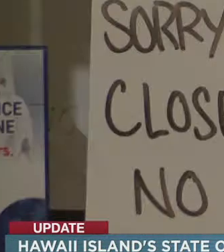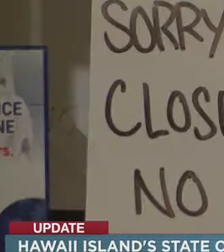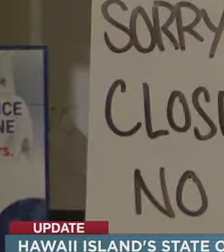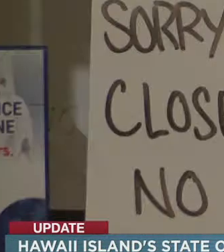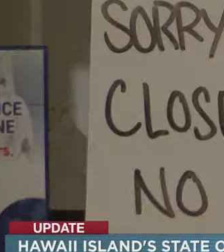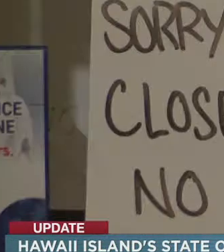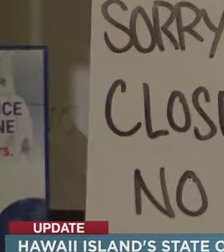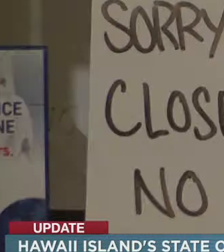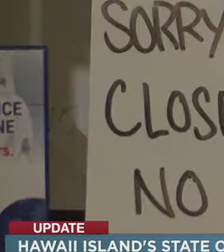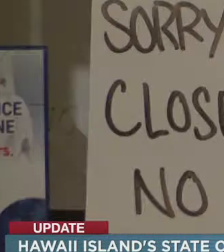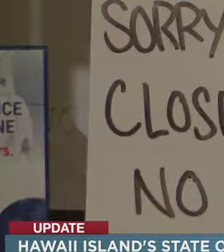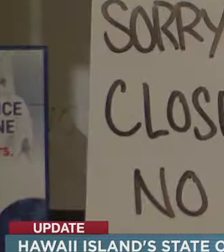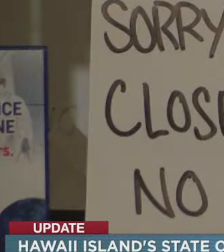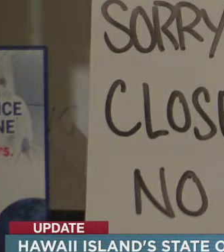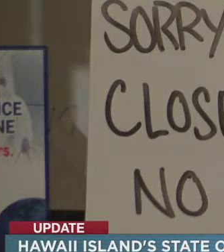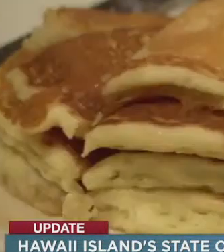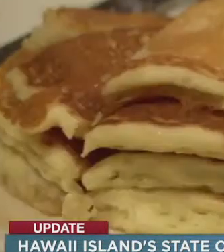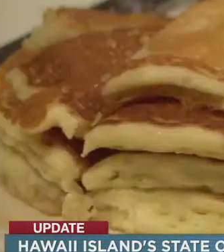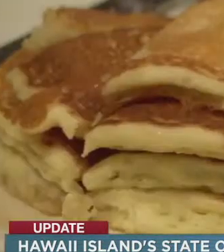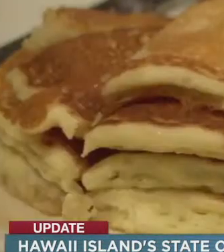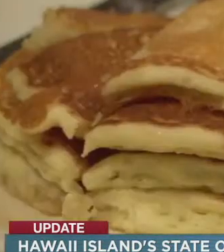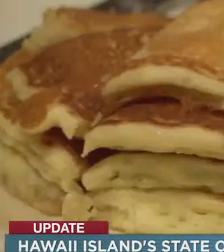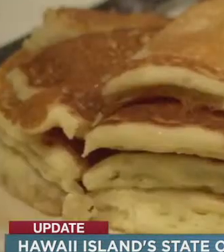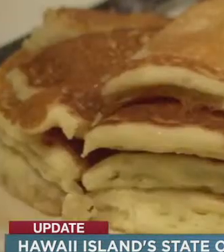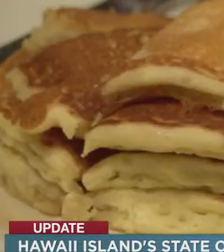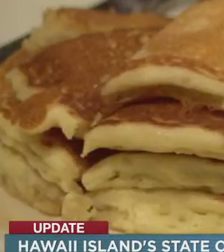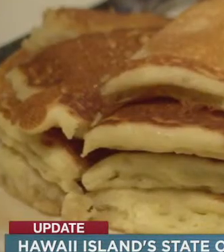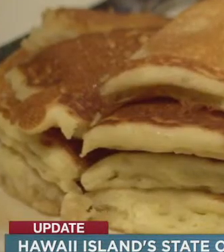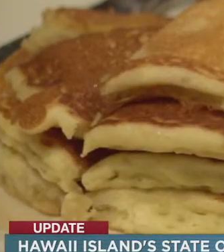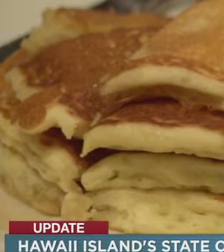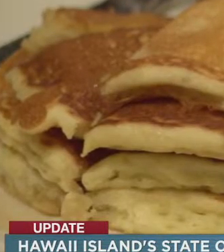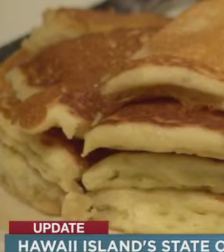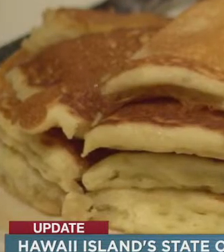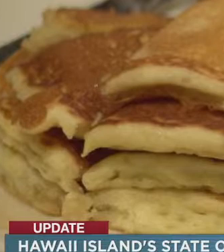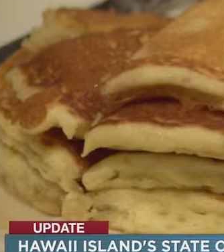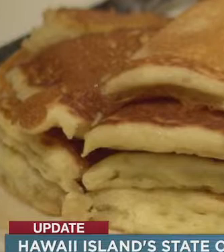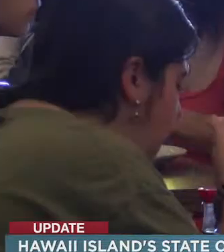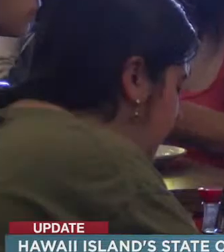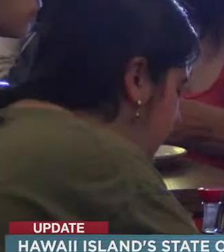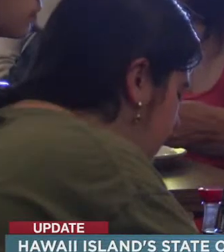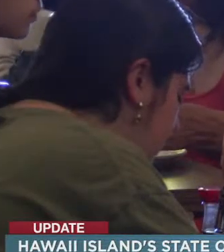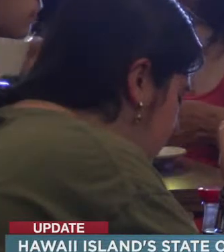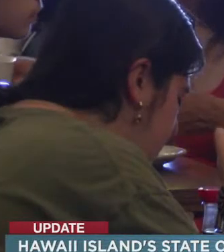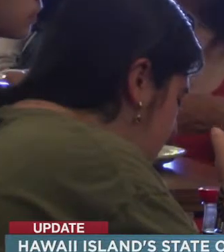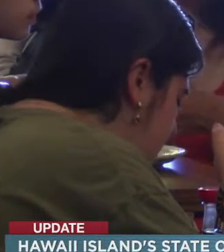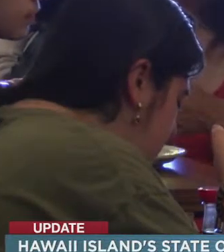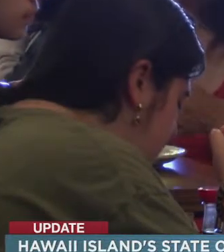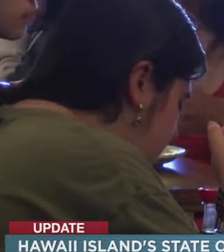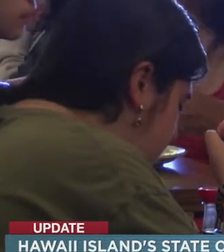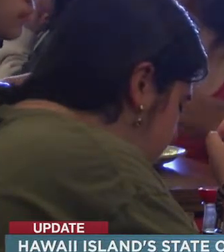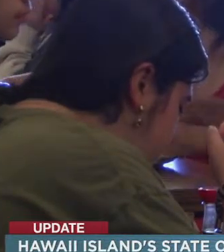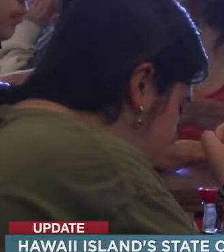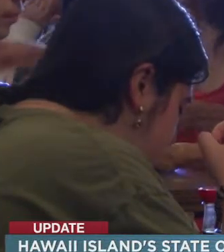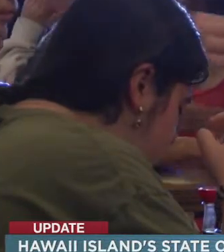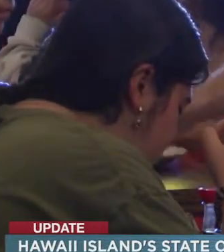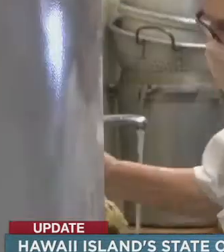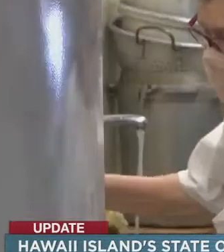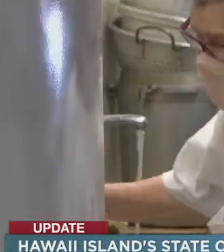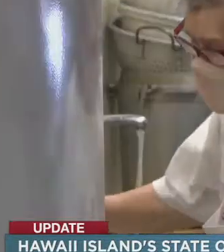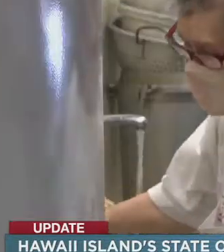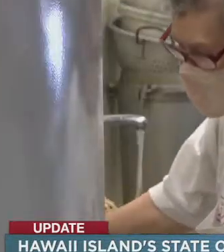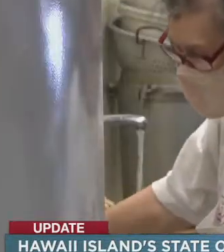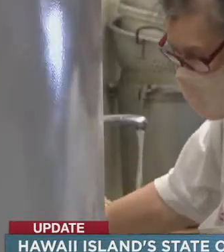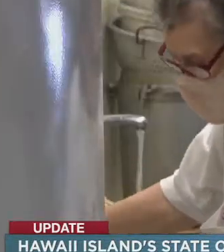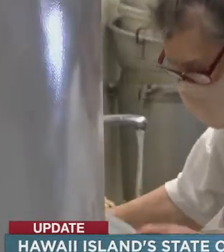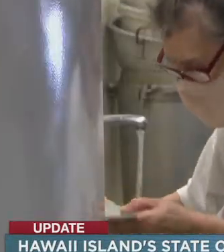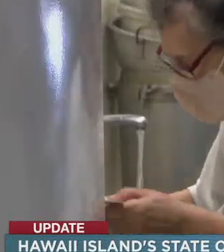Boulevard shut down abruptly. We're told the restaurant officially closed on February 20th due to a shortage of cooks, but the owner says it